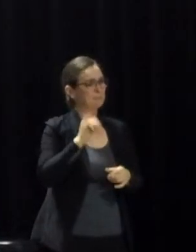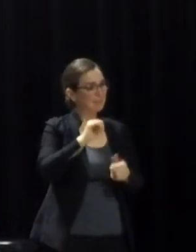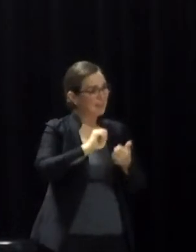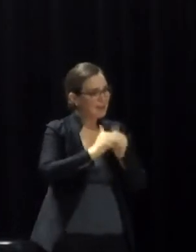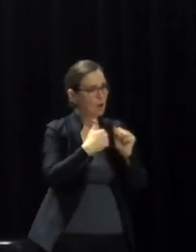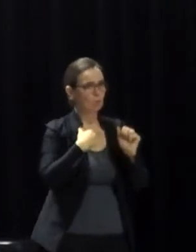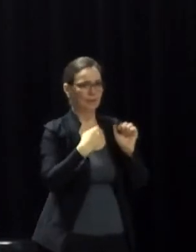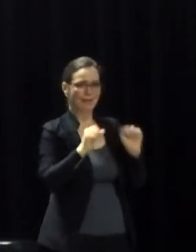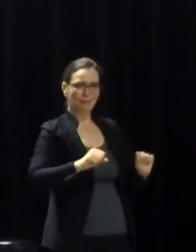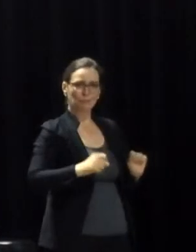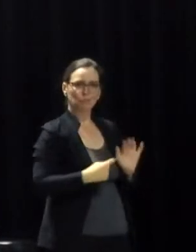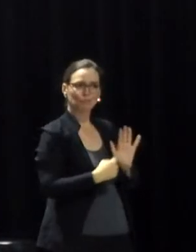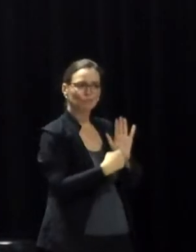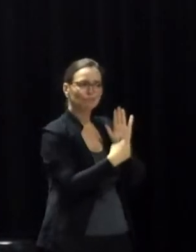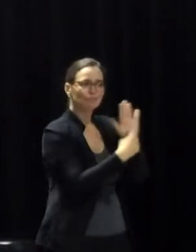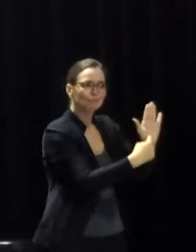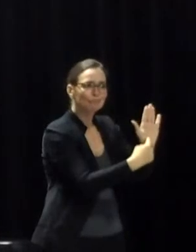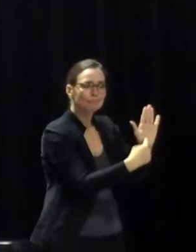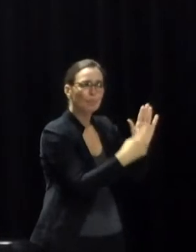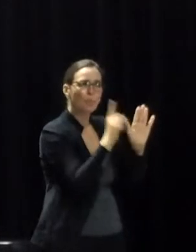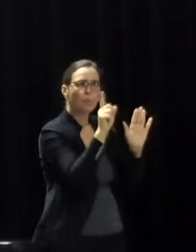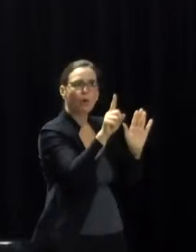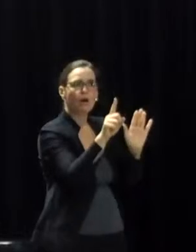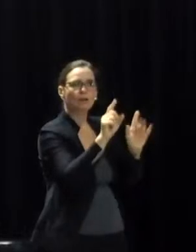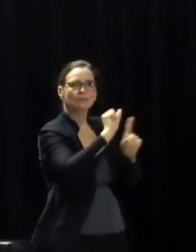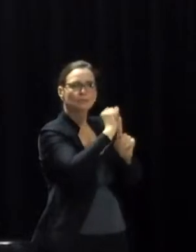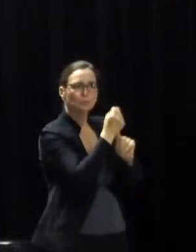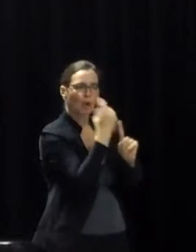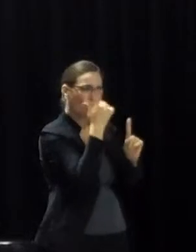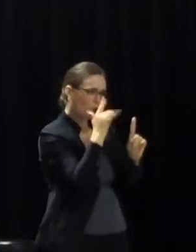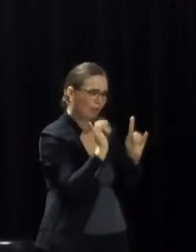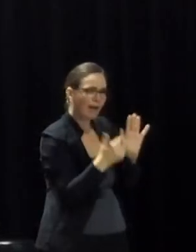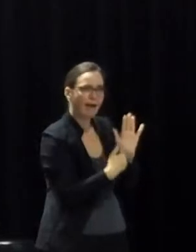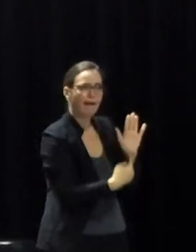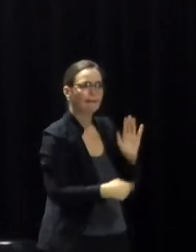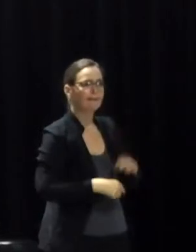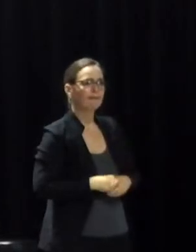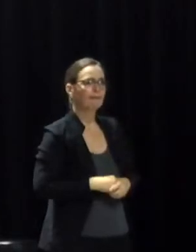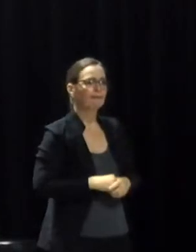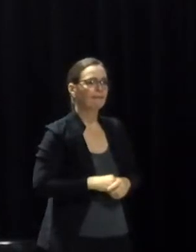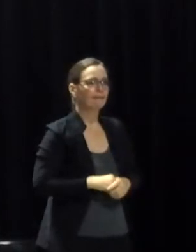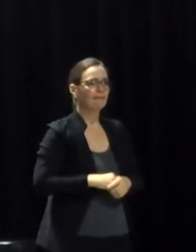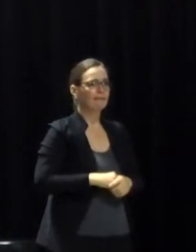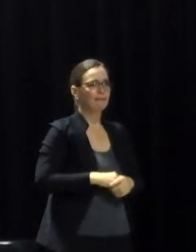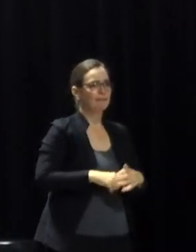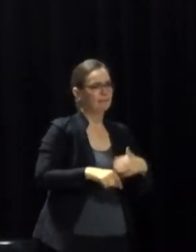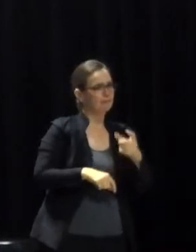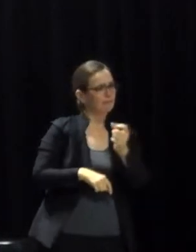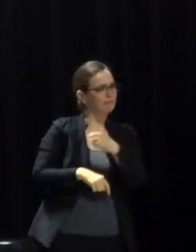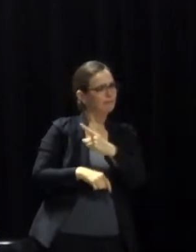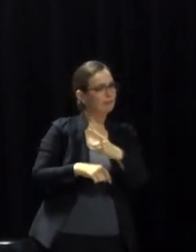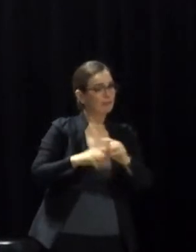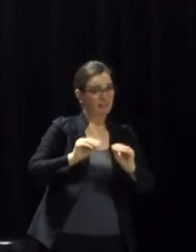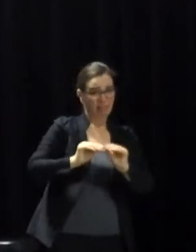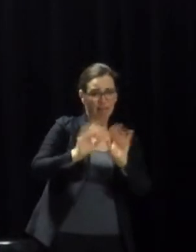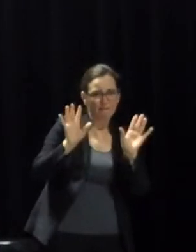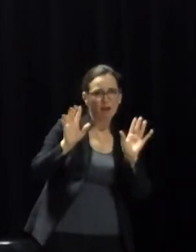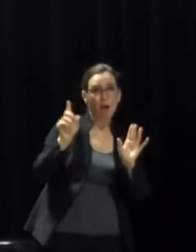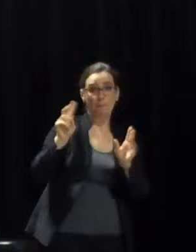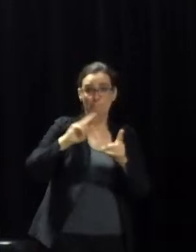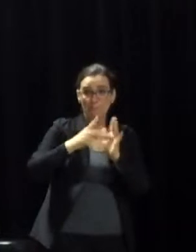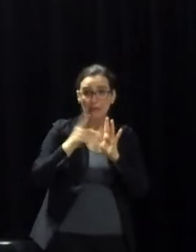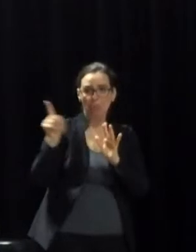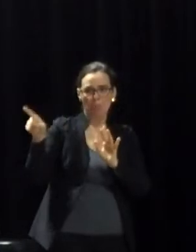has happened now and it's evolving. Just to be clear, this could have been prevented? Everything that happened here? Well, everything